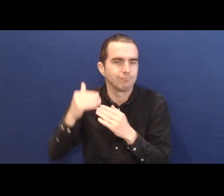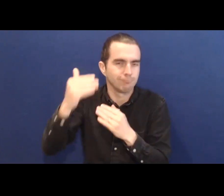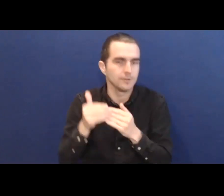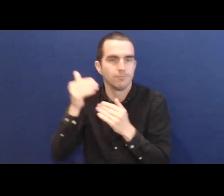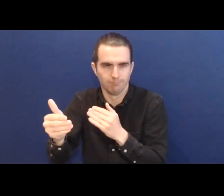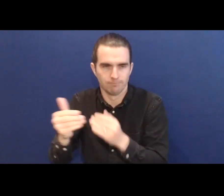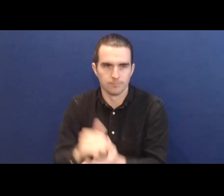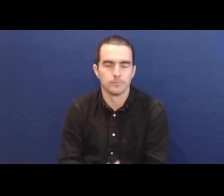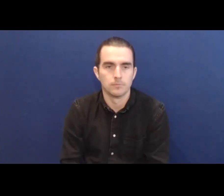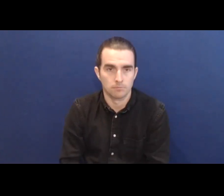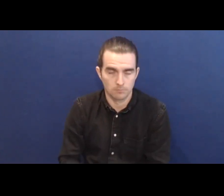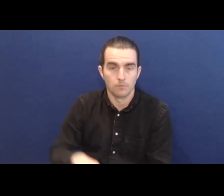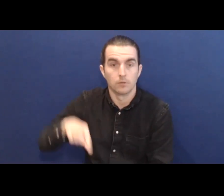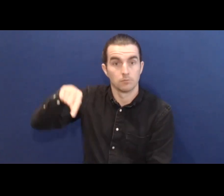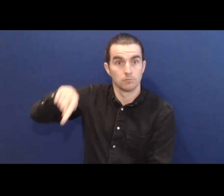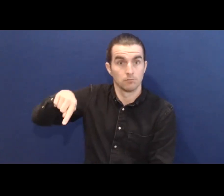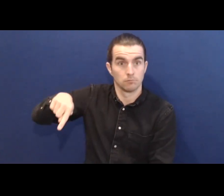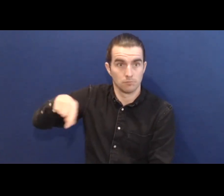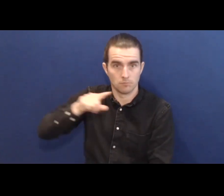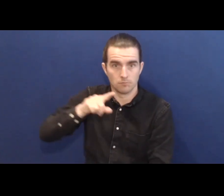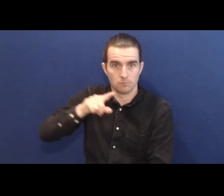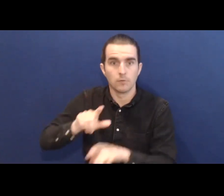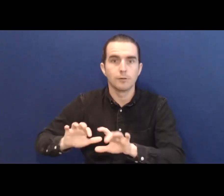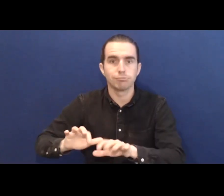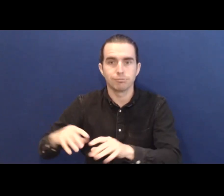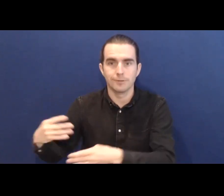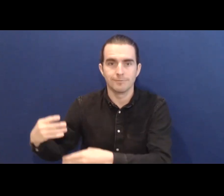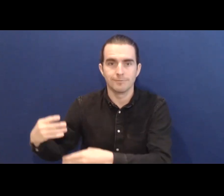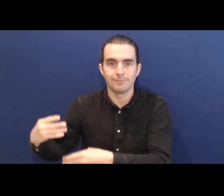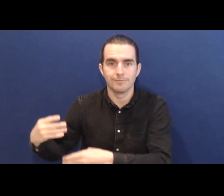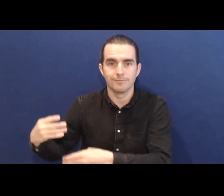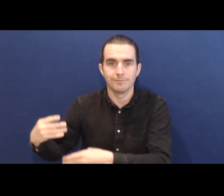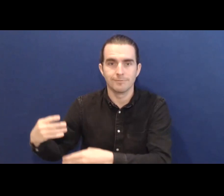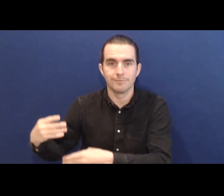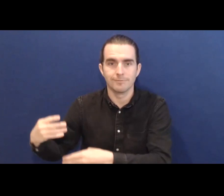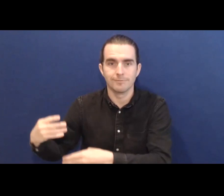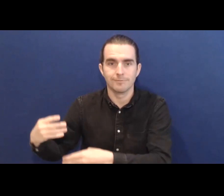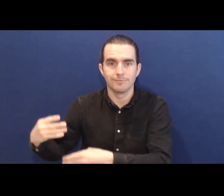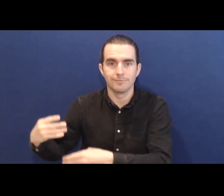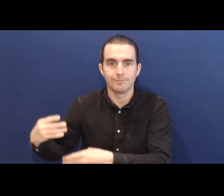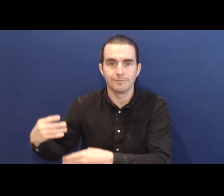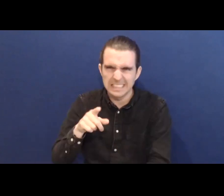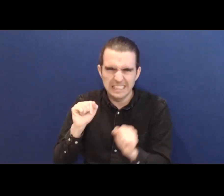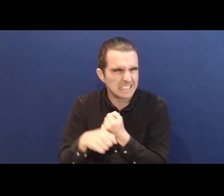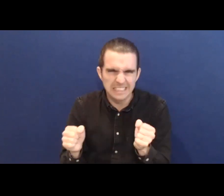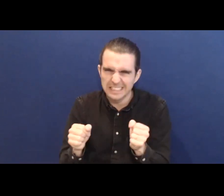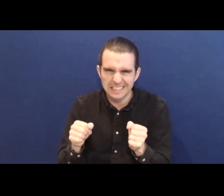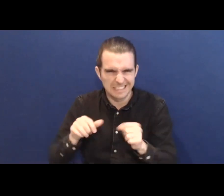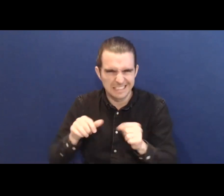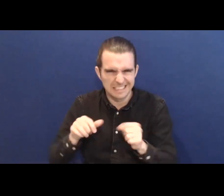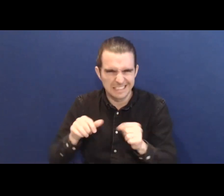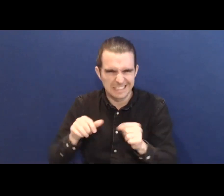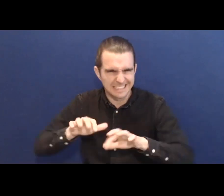you, please intervene during the discussion by raising your hand in the raise